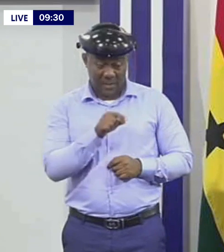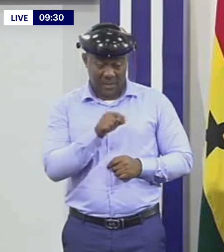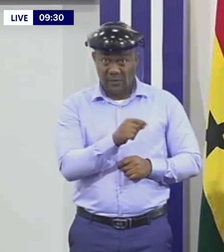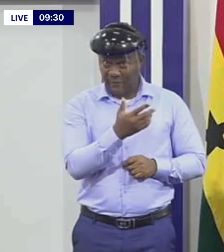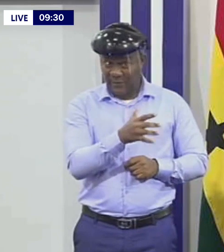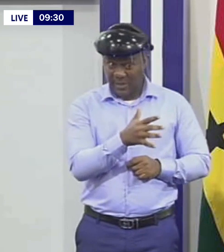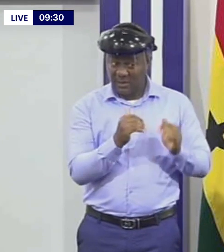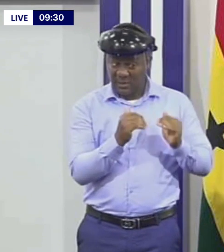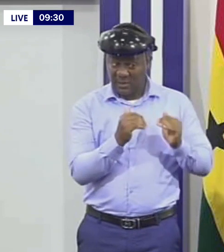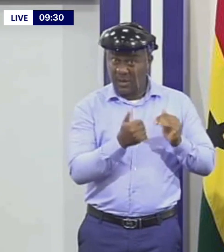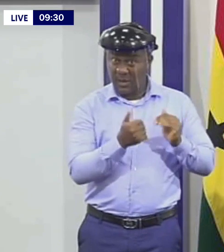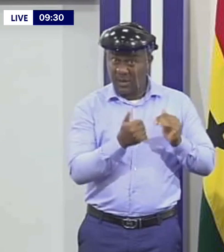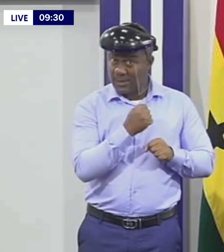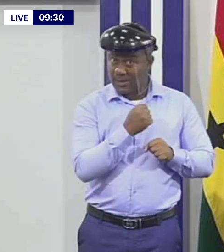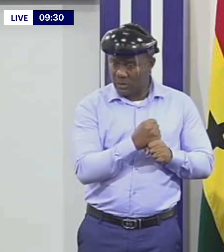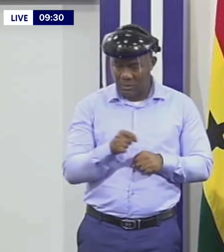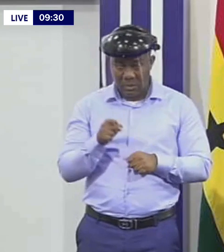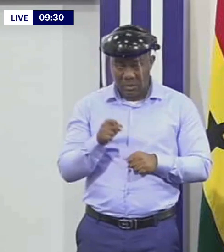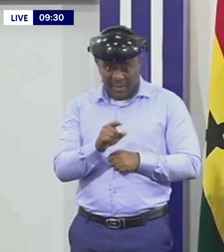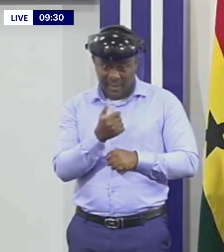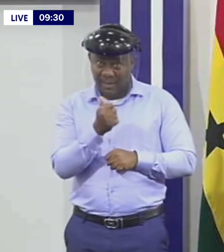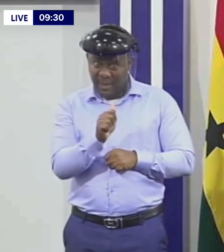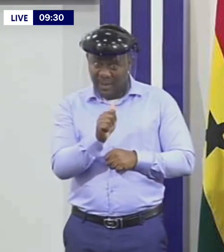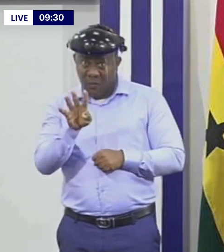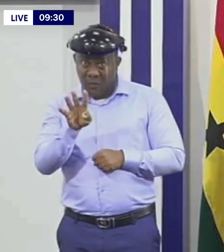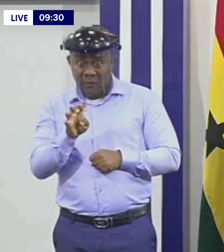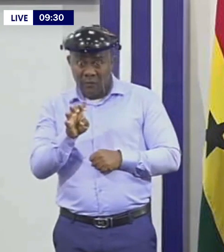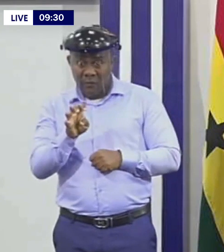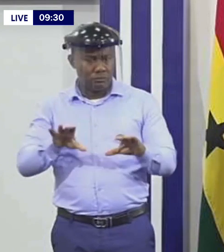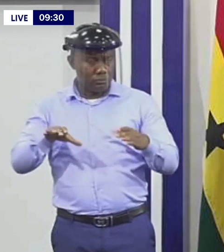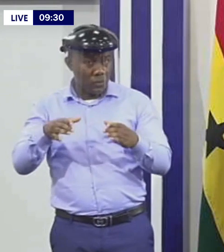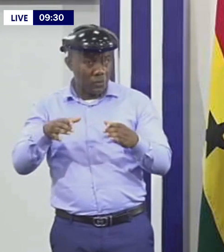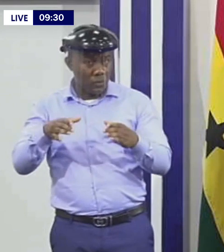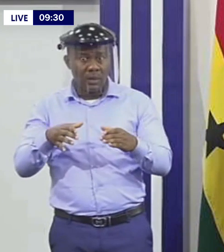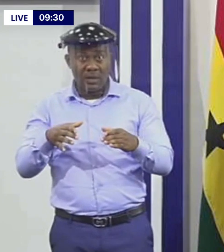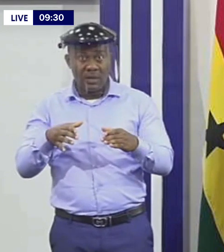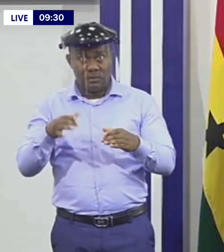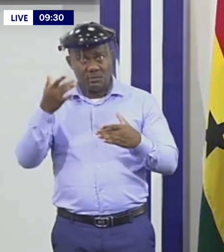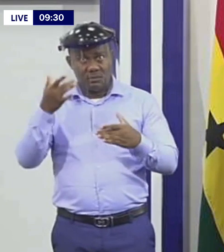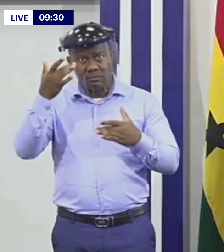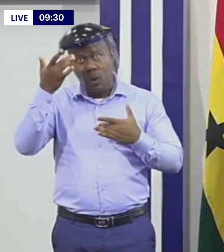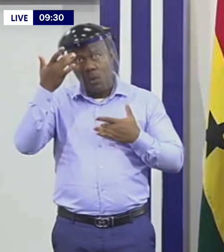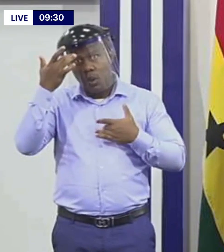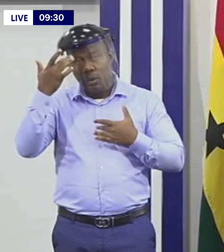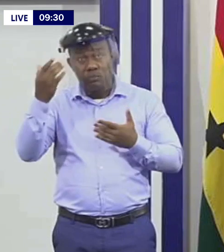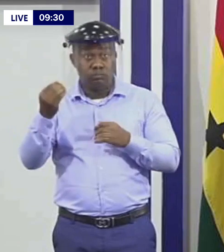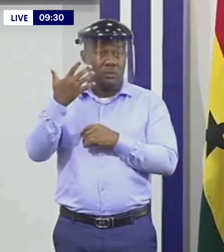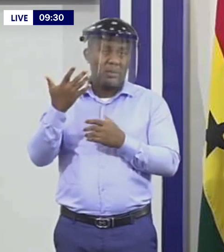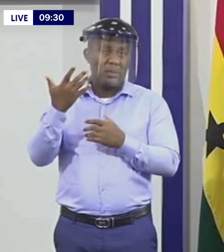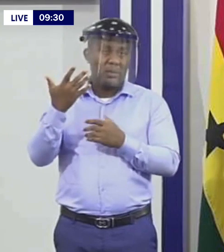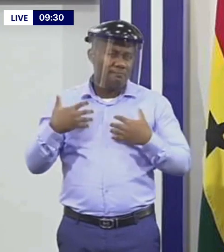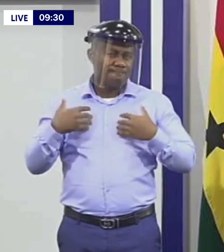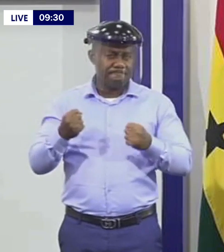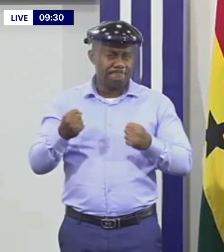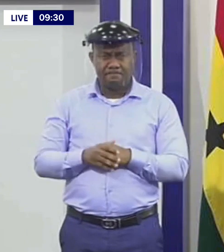country. And the same protein, the ACE2,